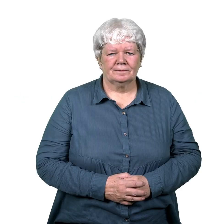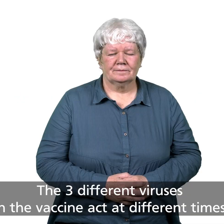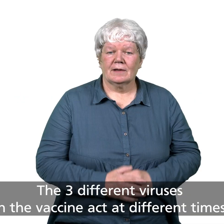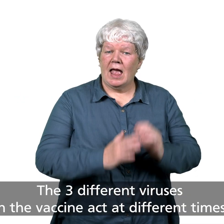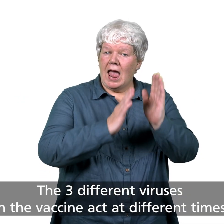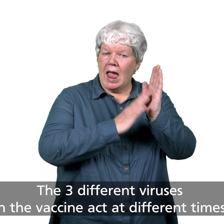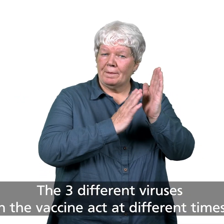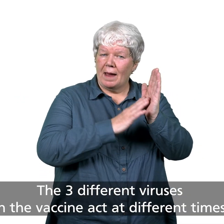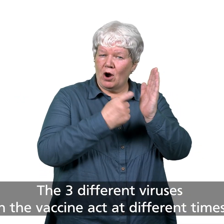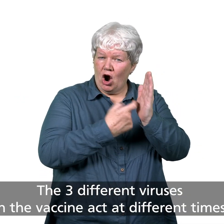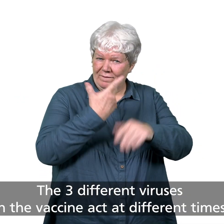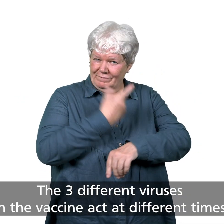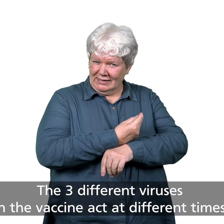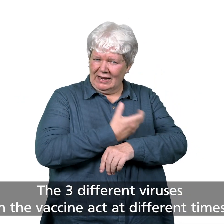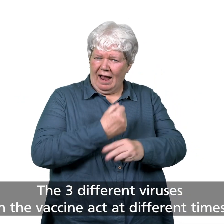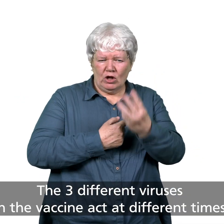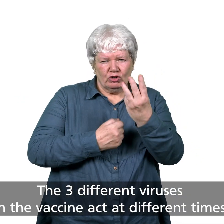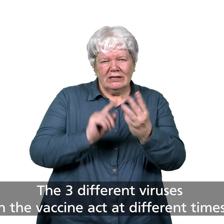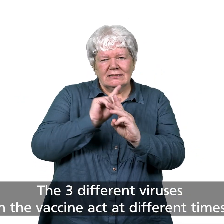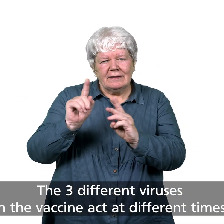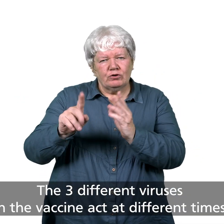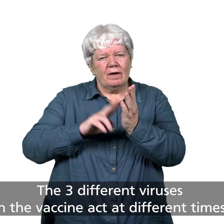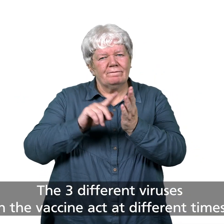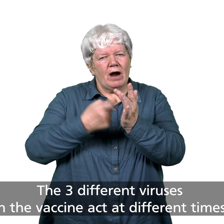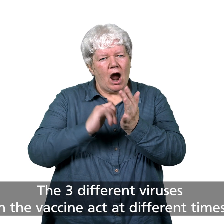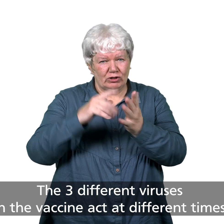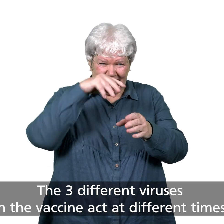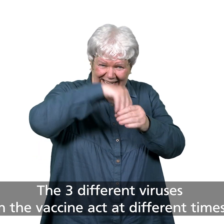The 3 different viruses in the vaccine act at different times